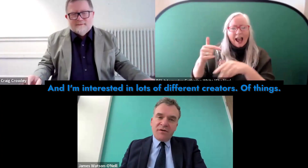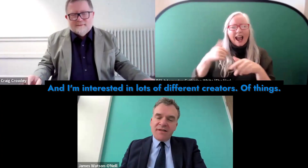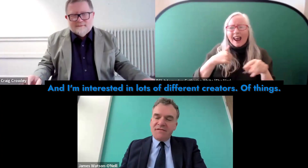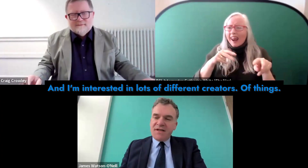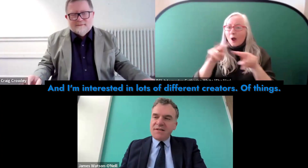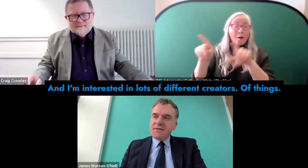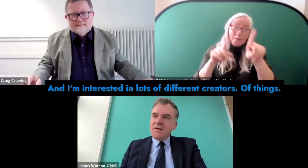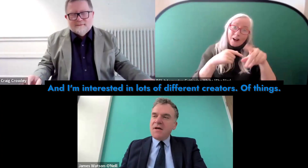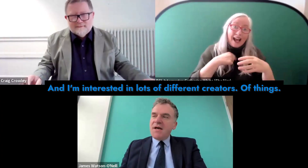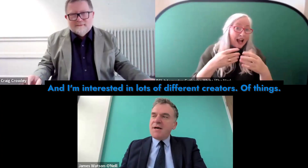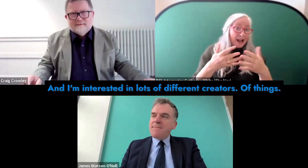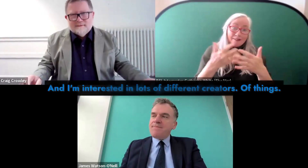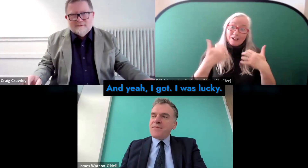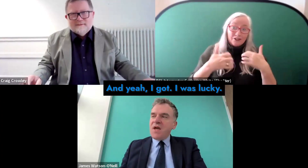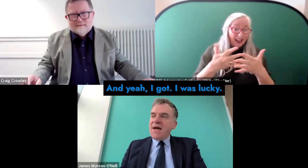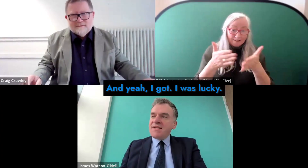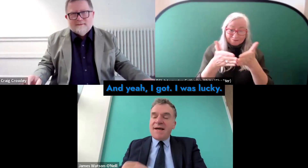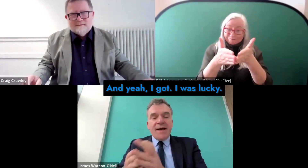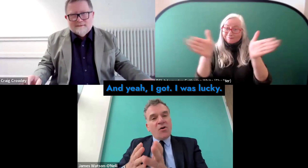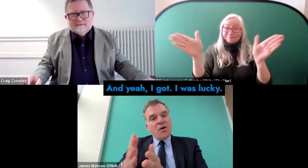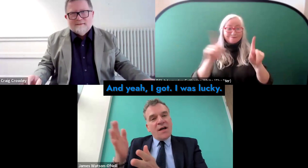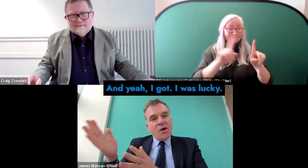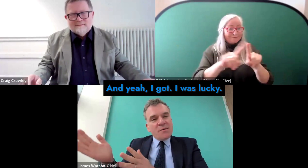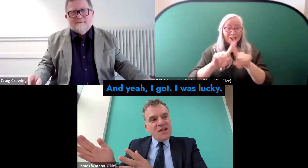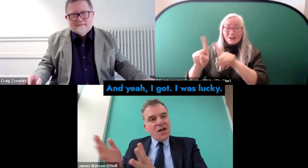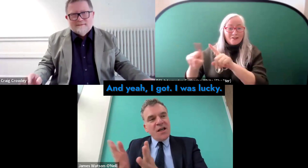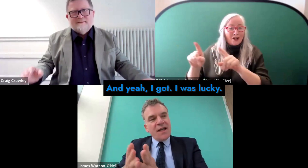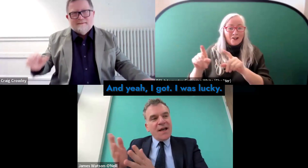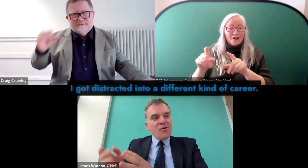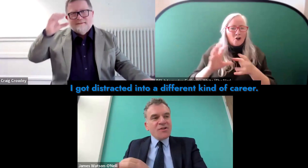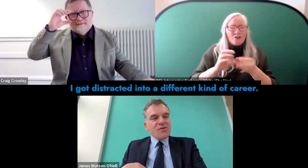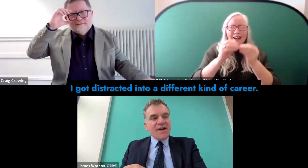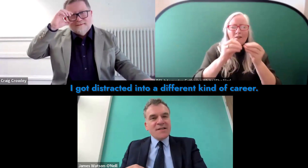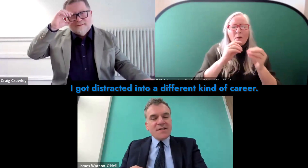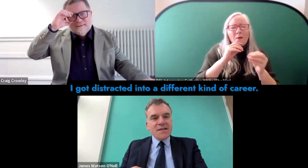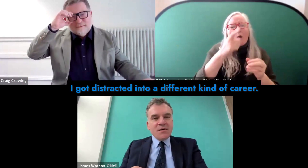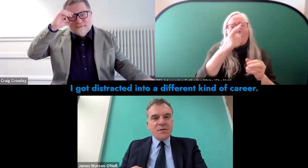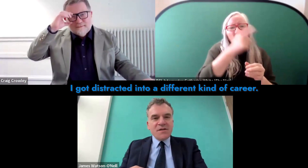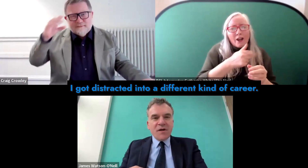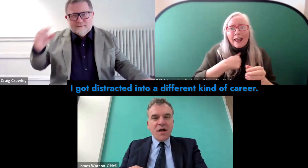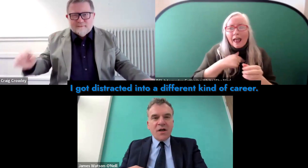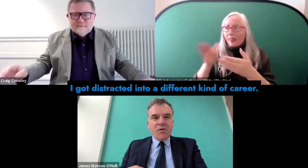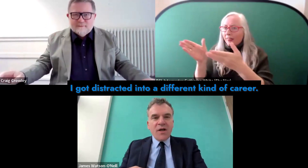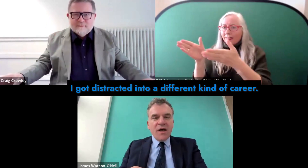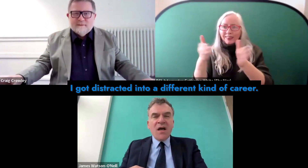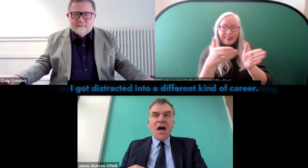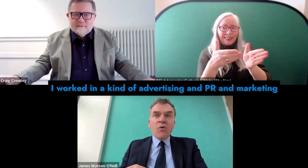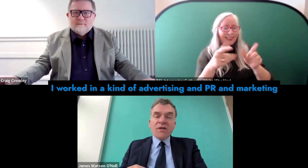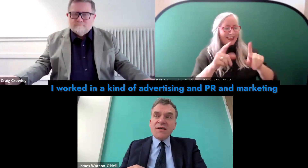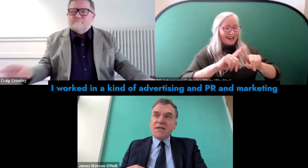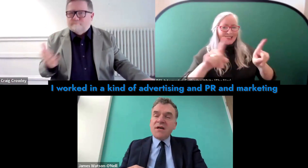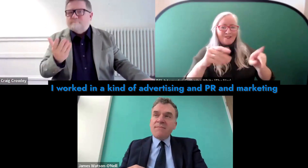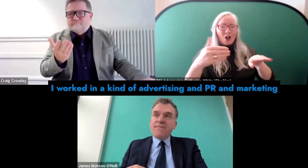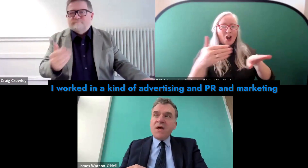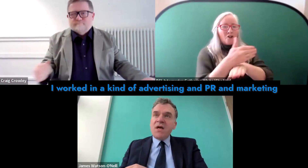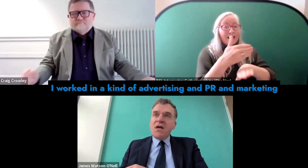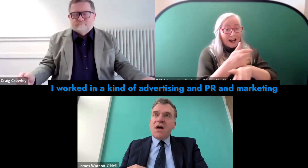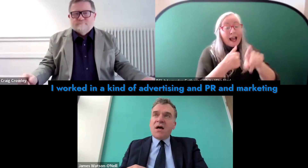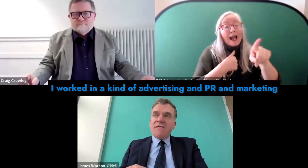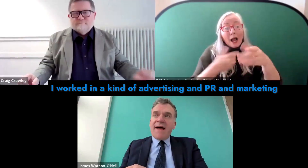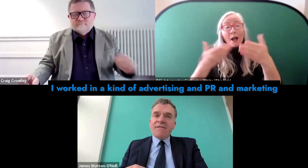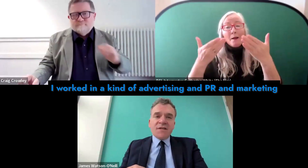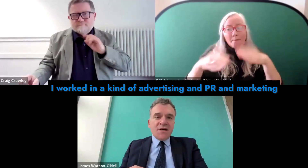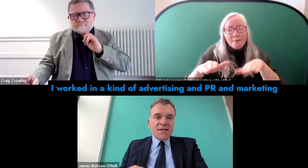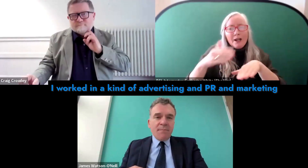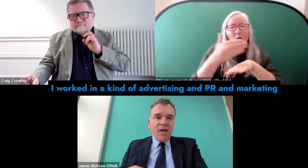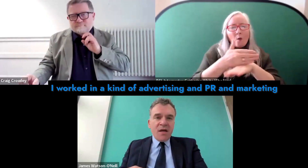in lots of different creative things. And yeah, I was lucky. I got distracted into a different kind of career. I worked in